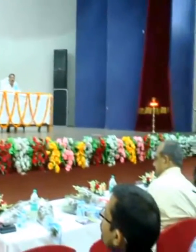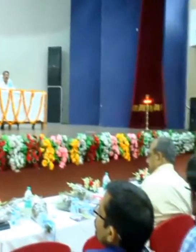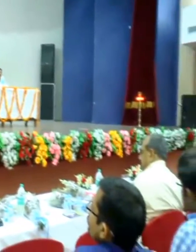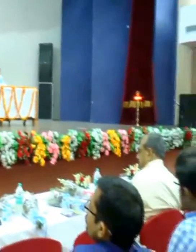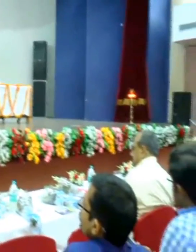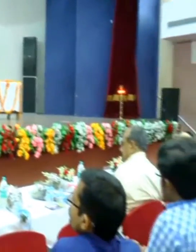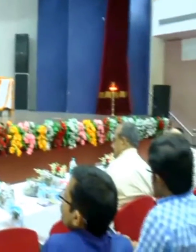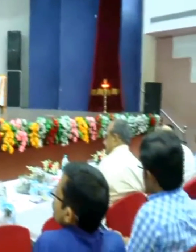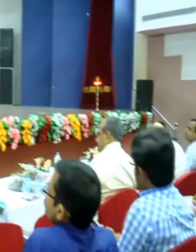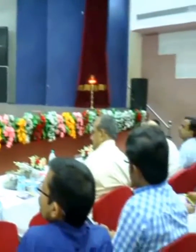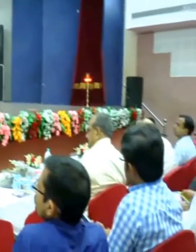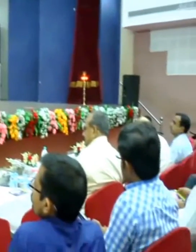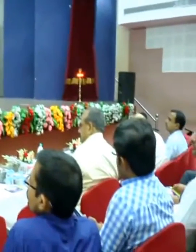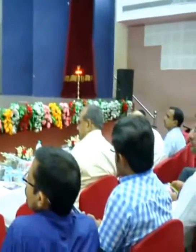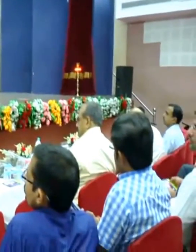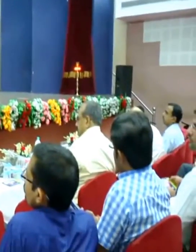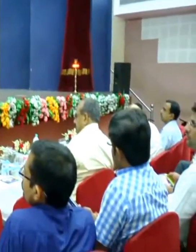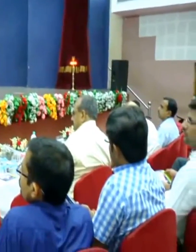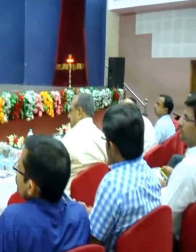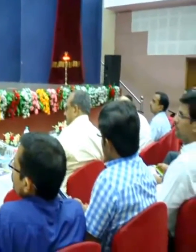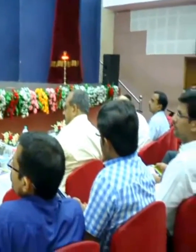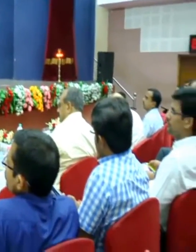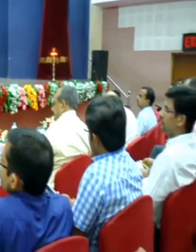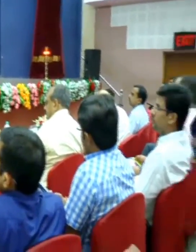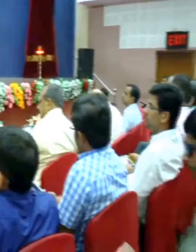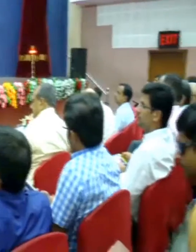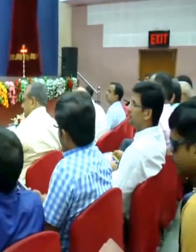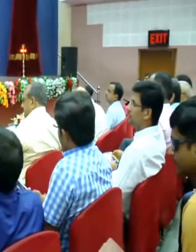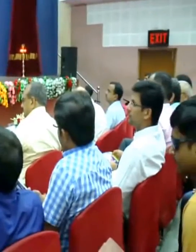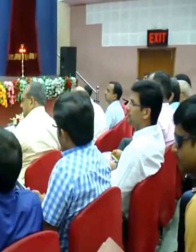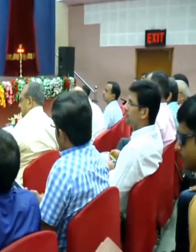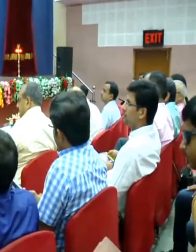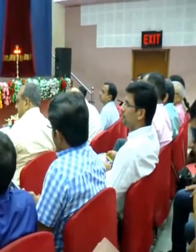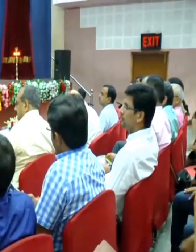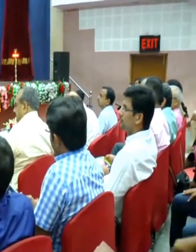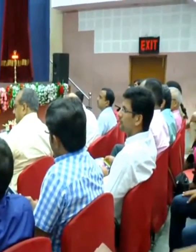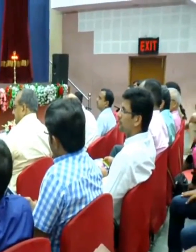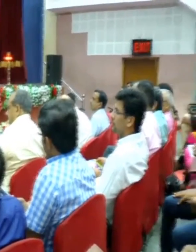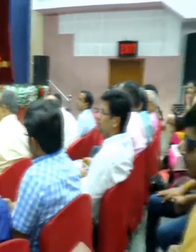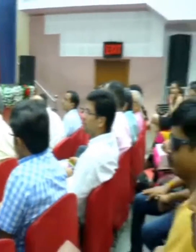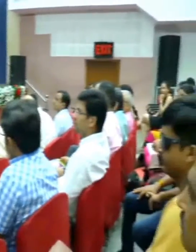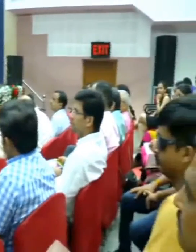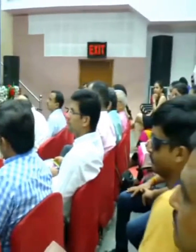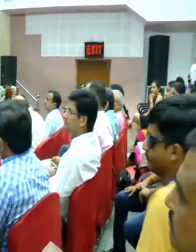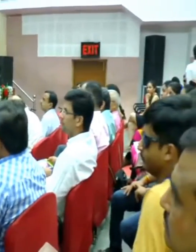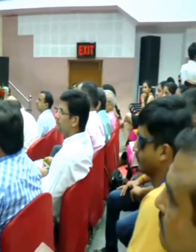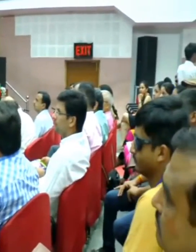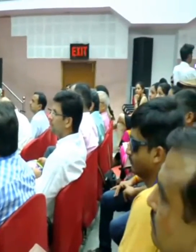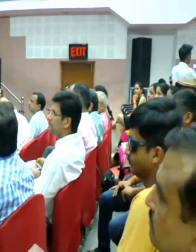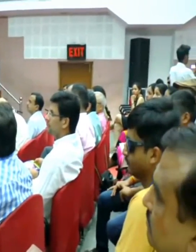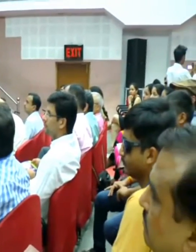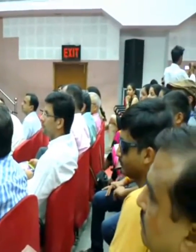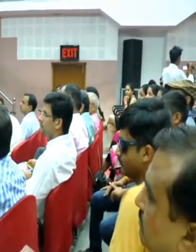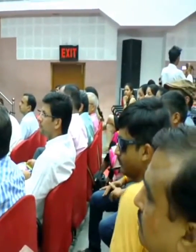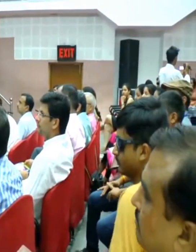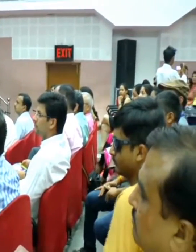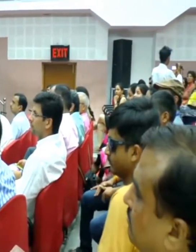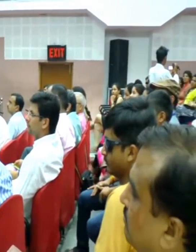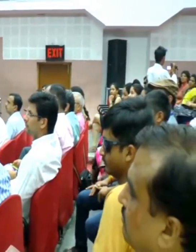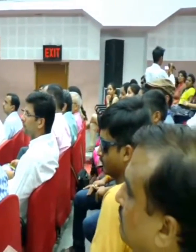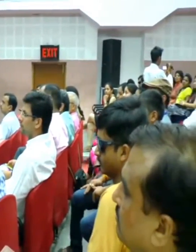months we are working very hard, because selecting person to represent